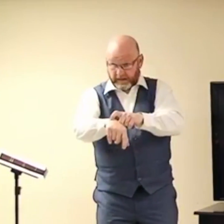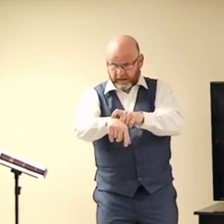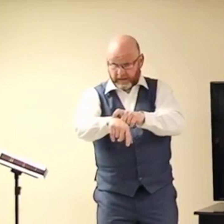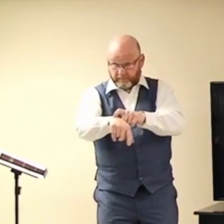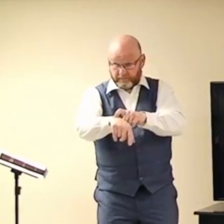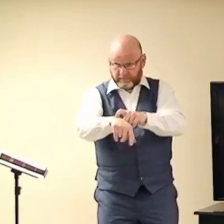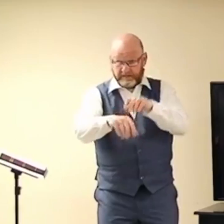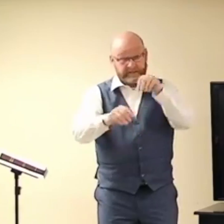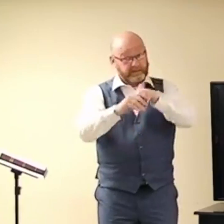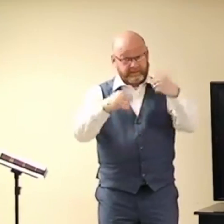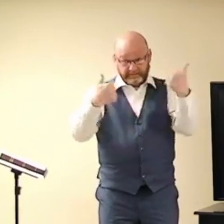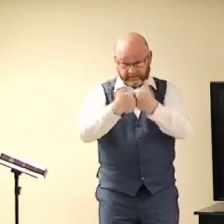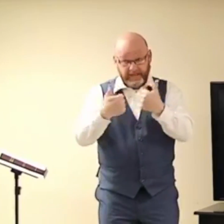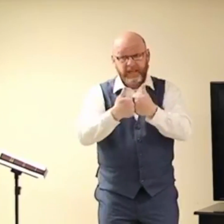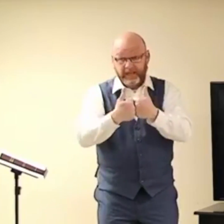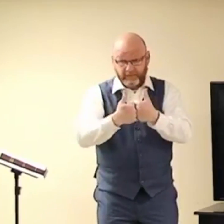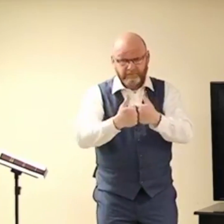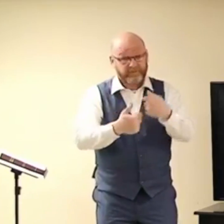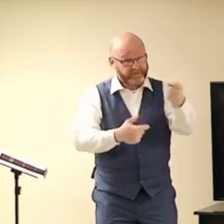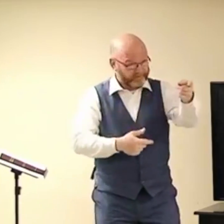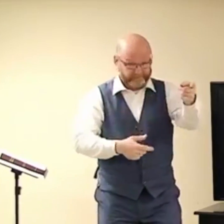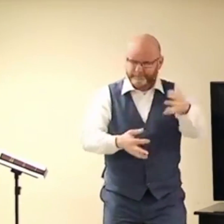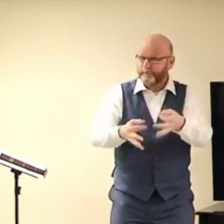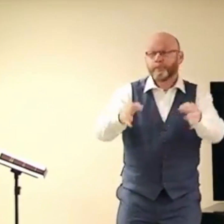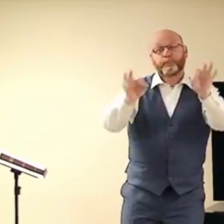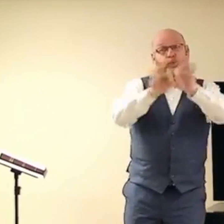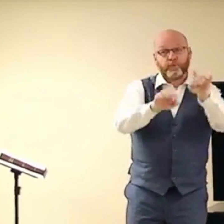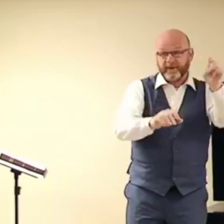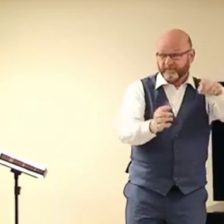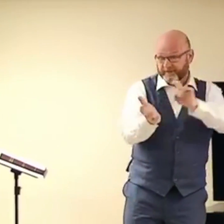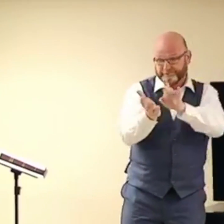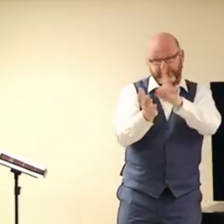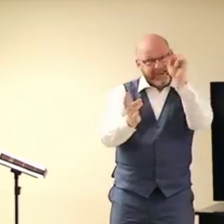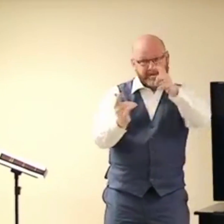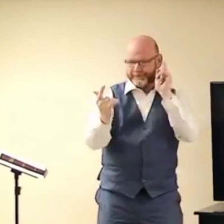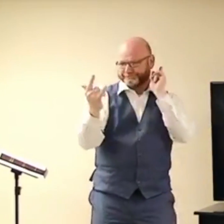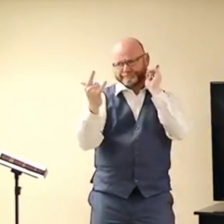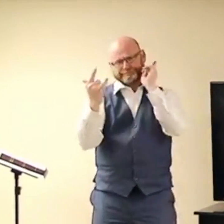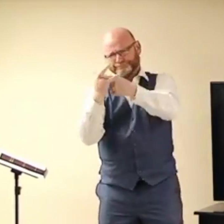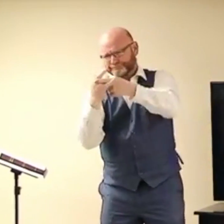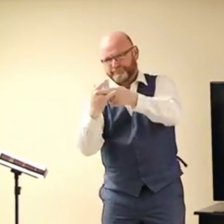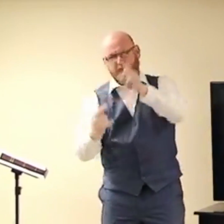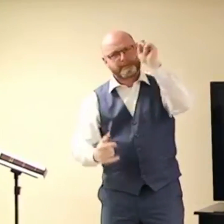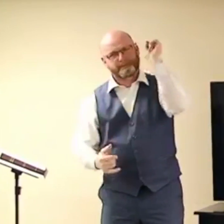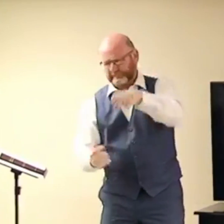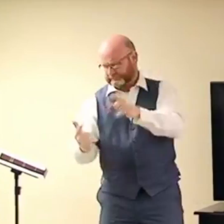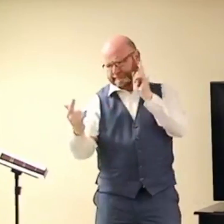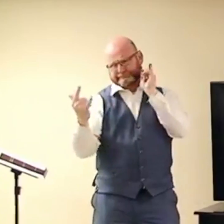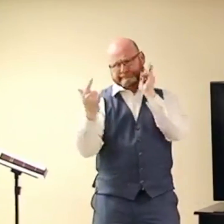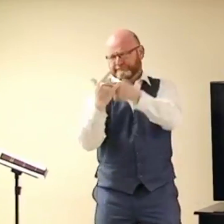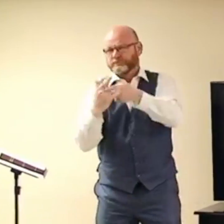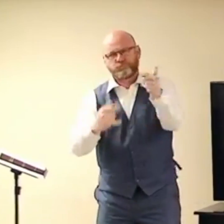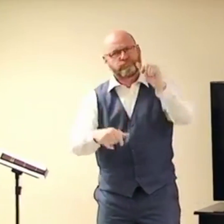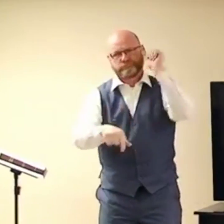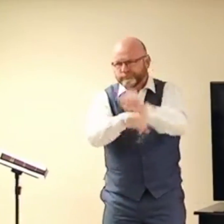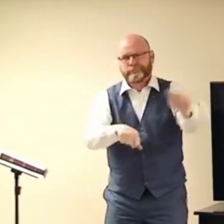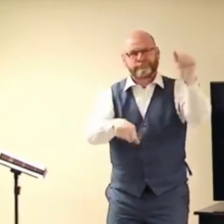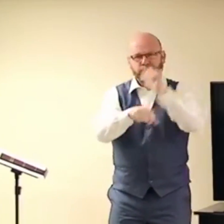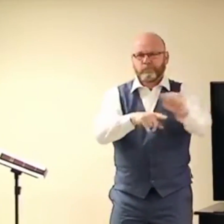The only time he comes, is called into the game, is when he needs to kick a ball over the field goal.